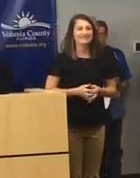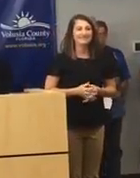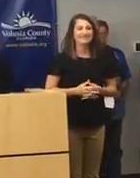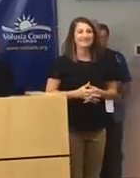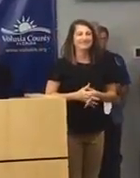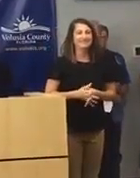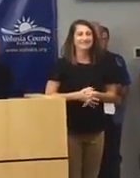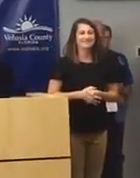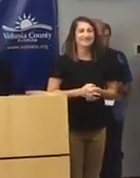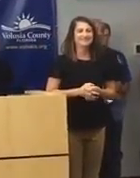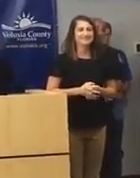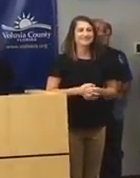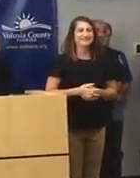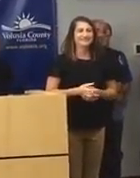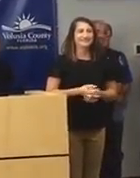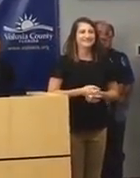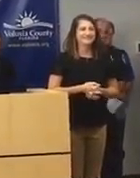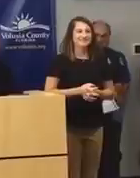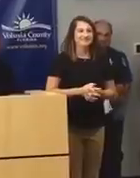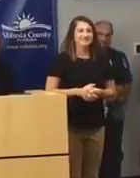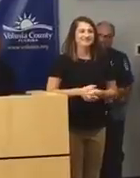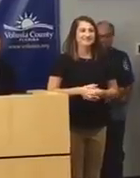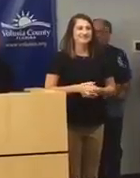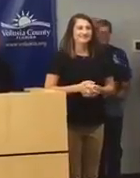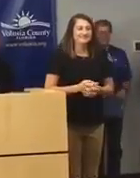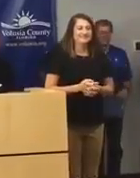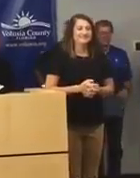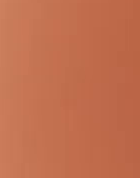Port Orange just sent a press release out.